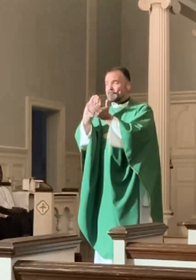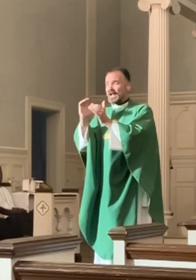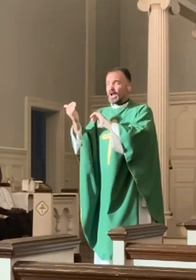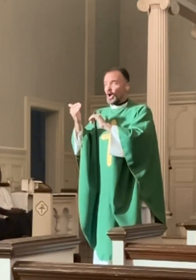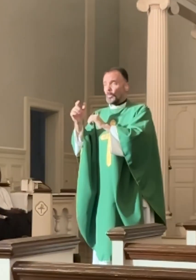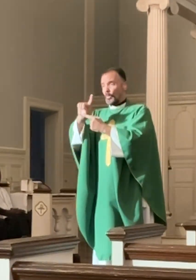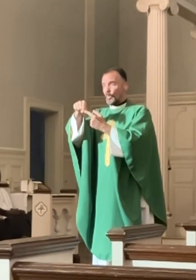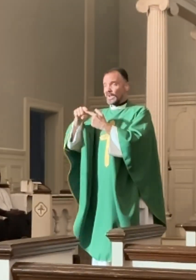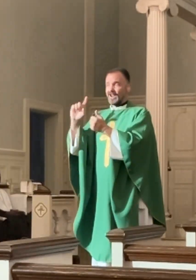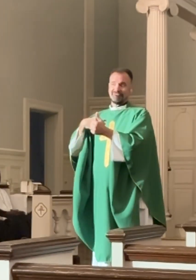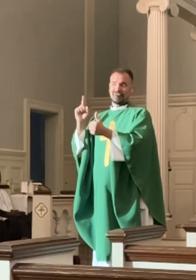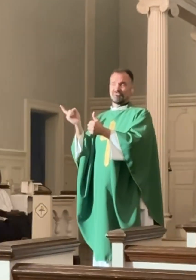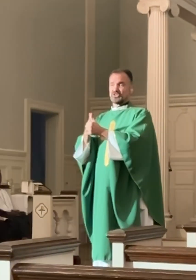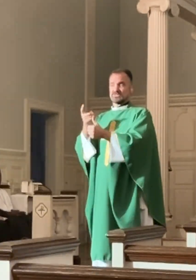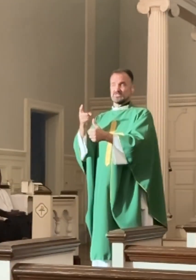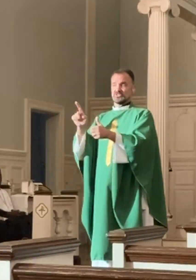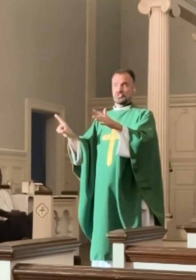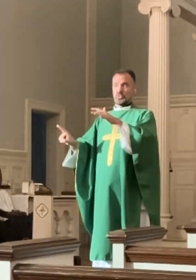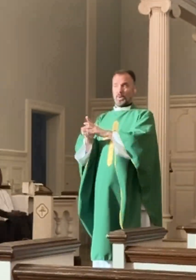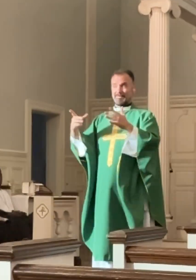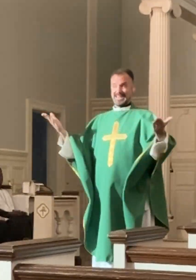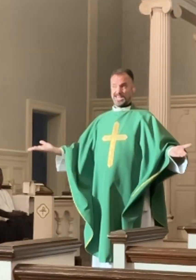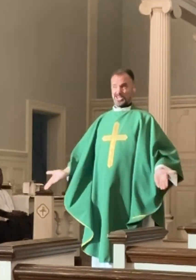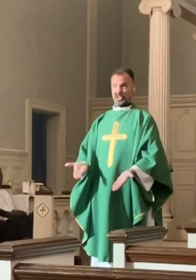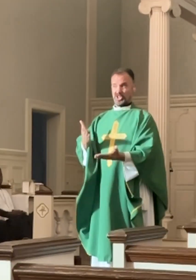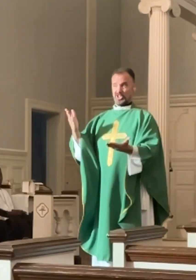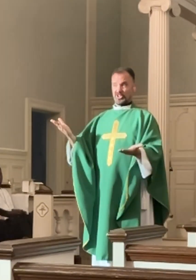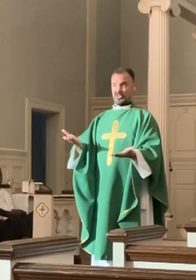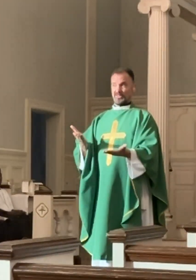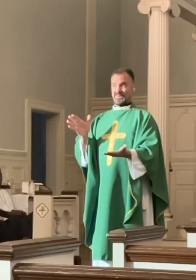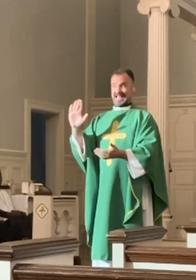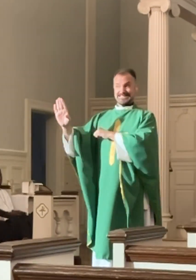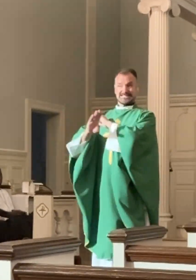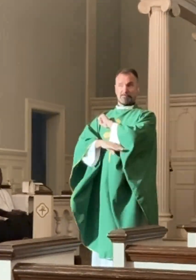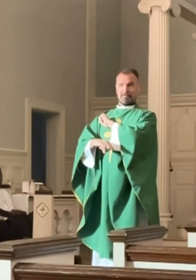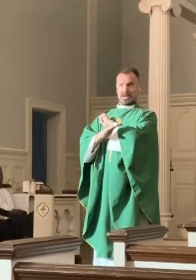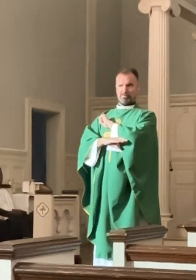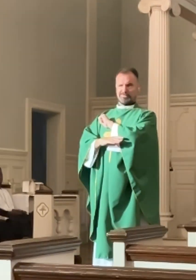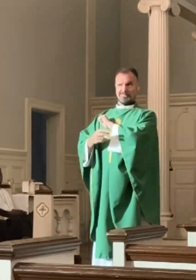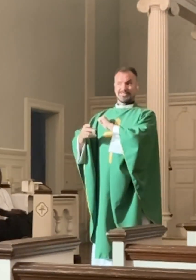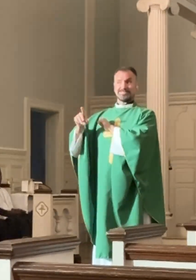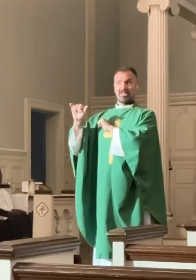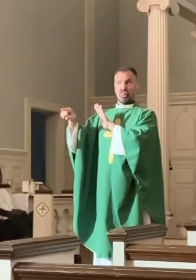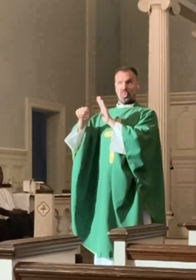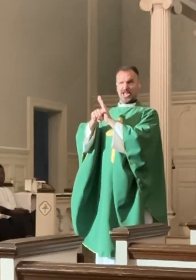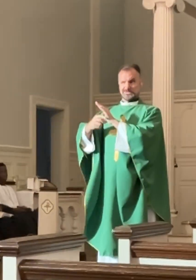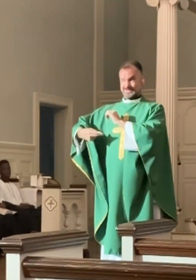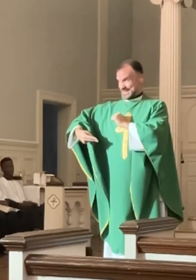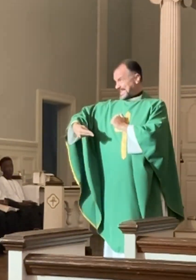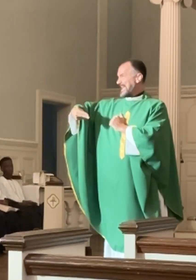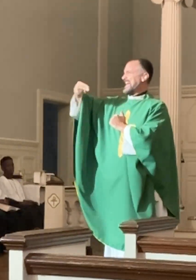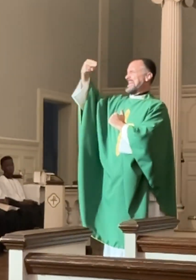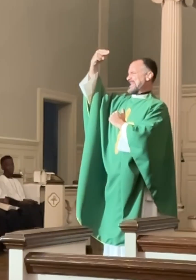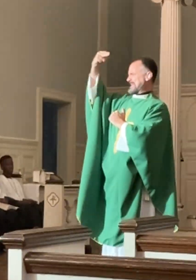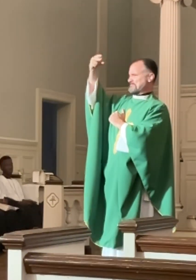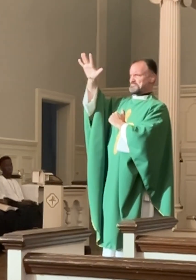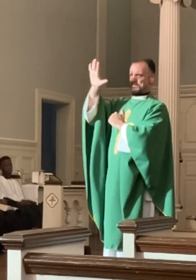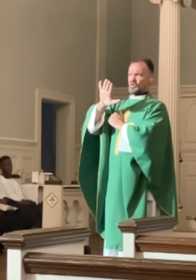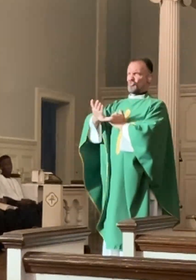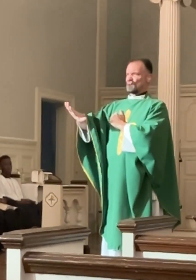It is better compared to when we first was assigned here over three years ago. That was a much more